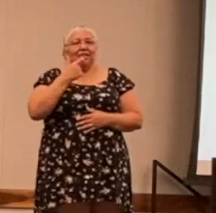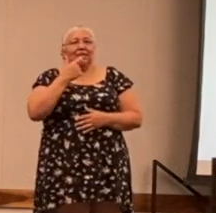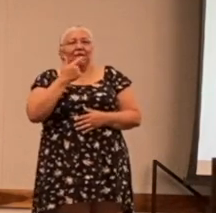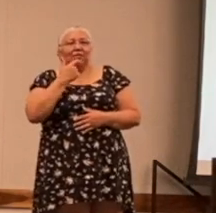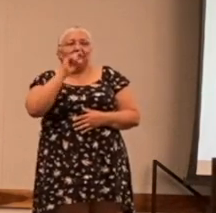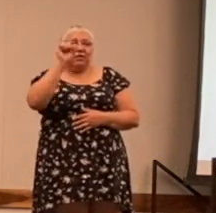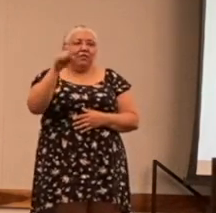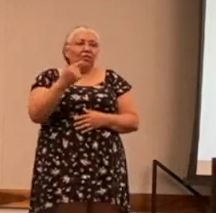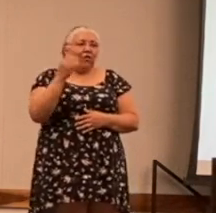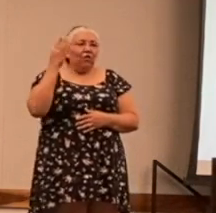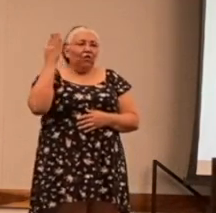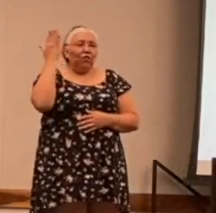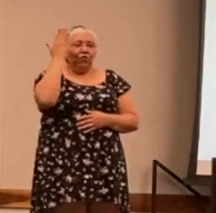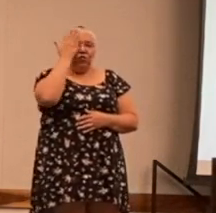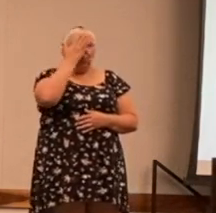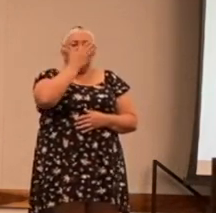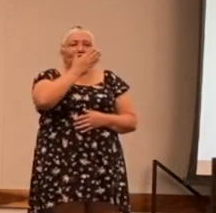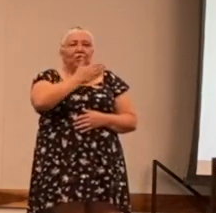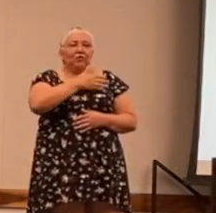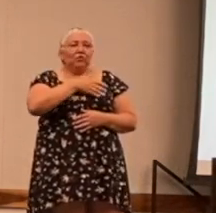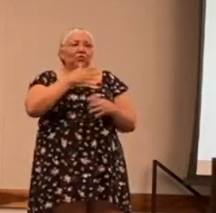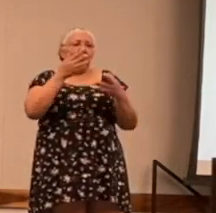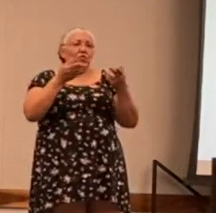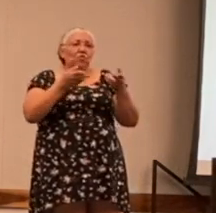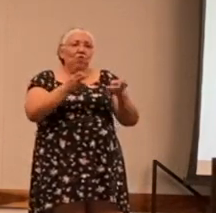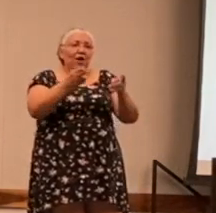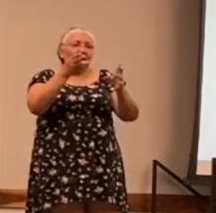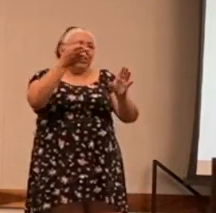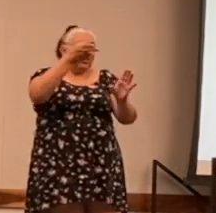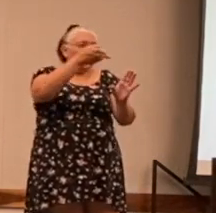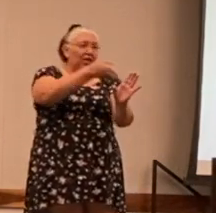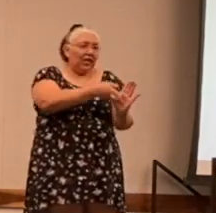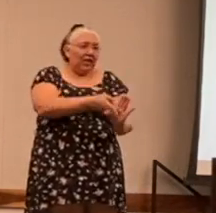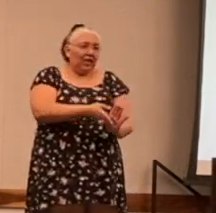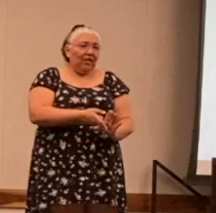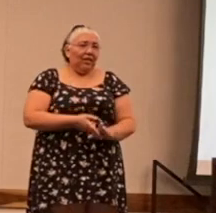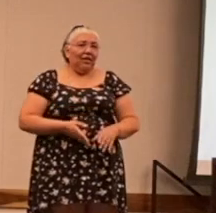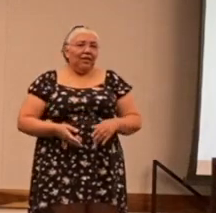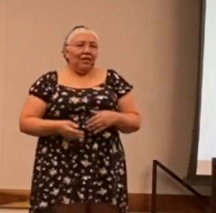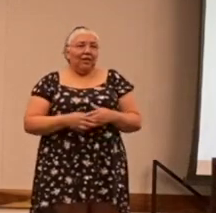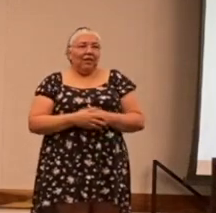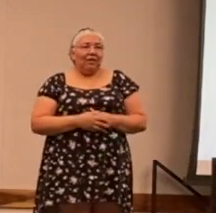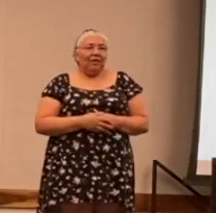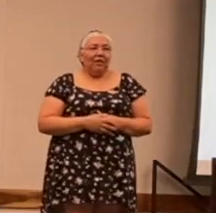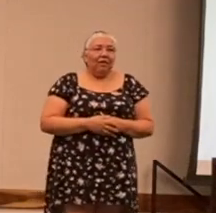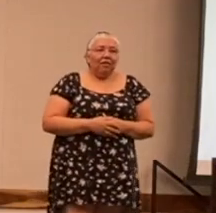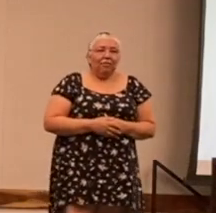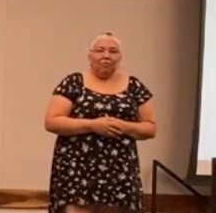only fools rush you. Come on from you, I see you.